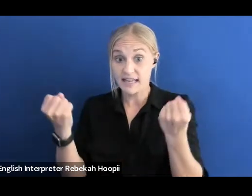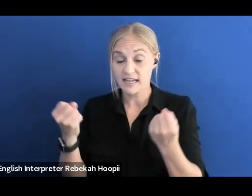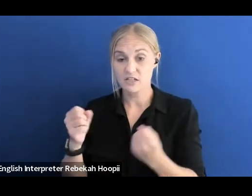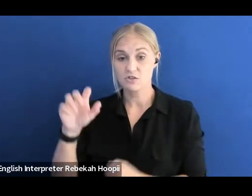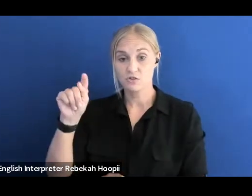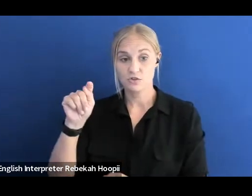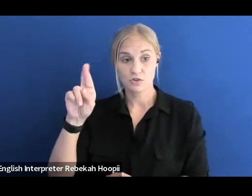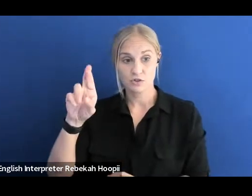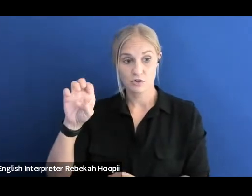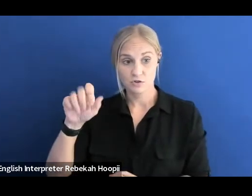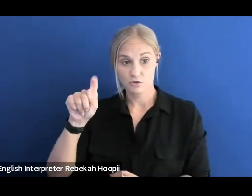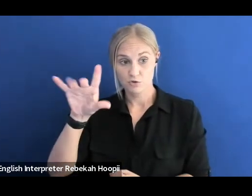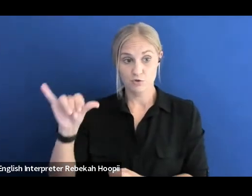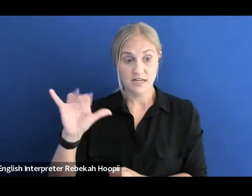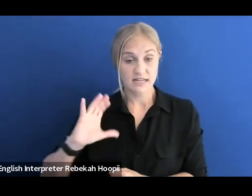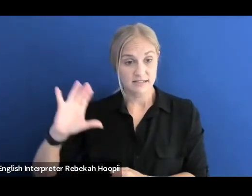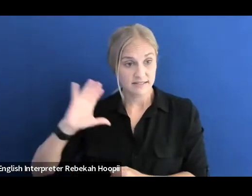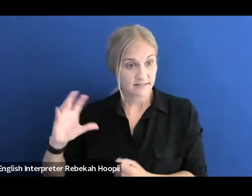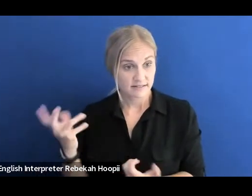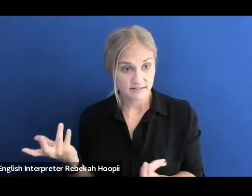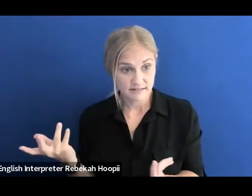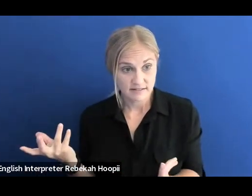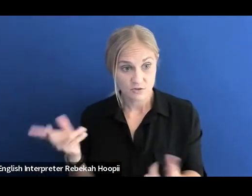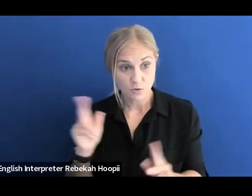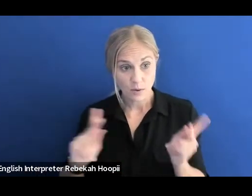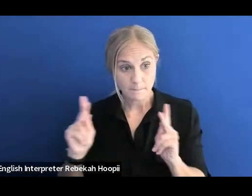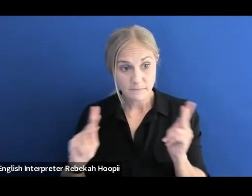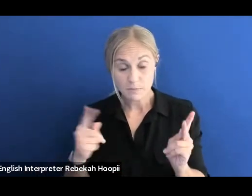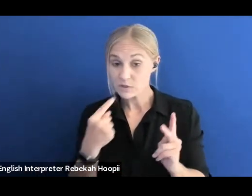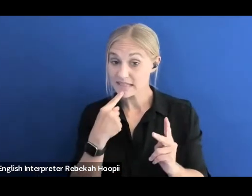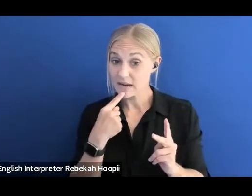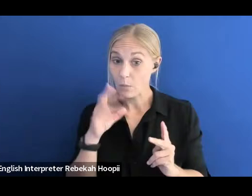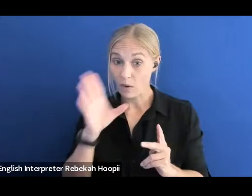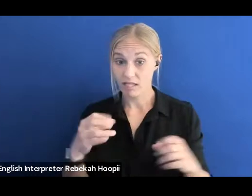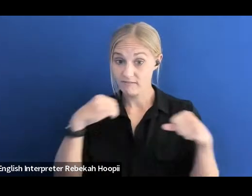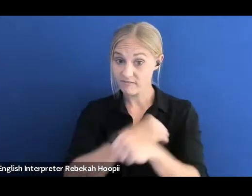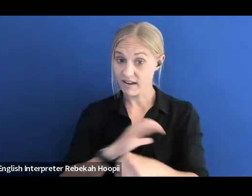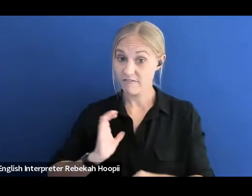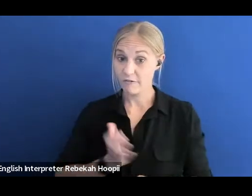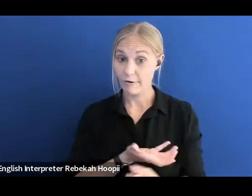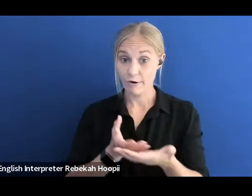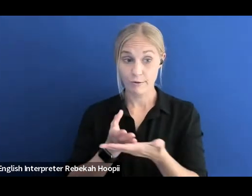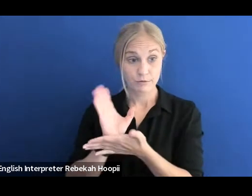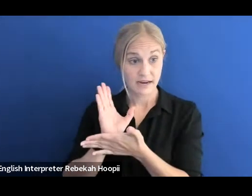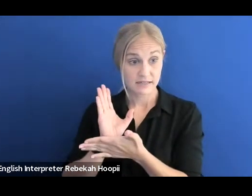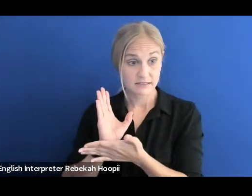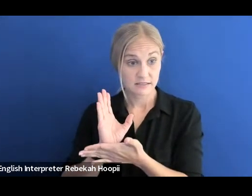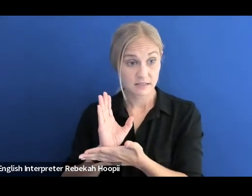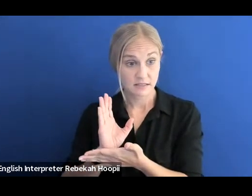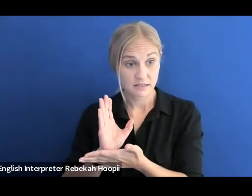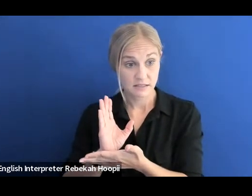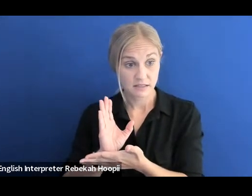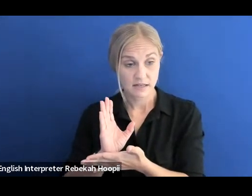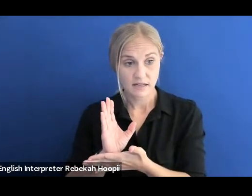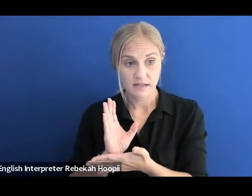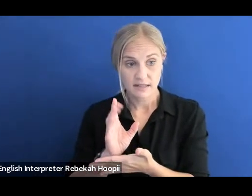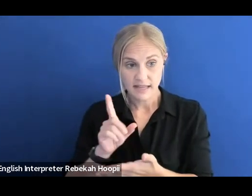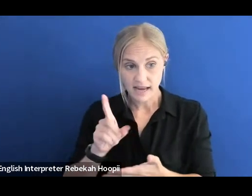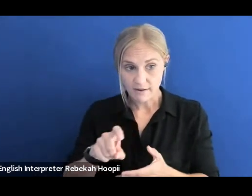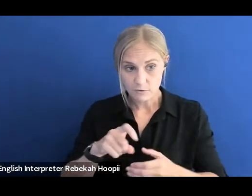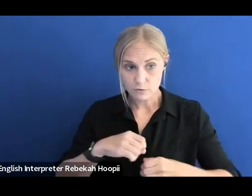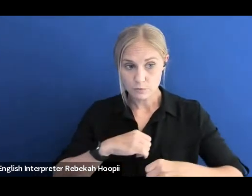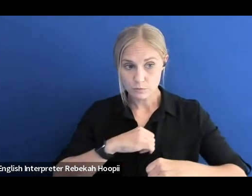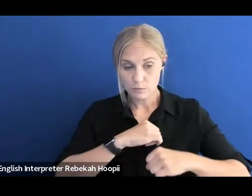This is an illegal occupation. And so when people say we're gonna fight for our rights, there's a difference from protecting and being